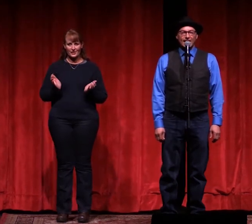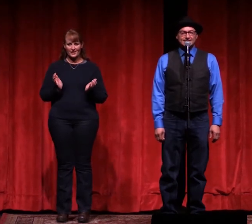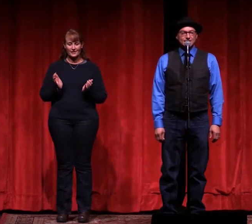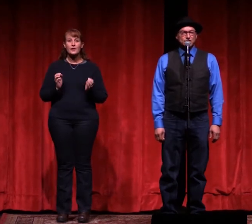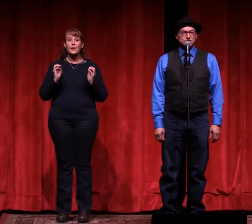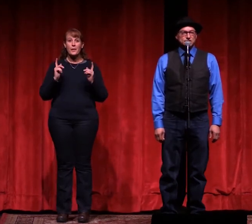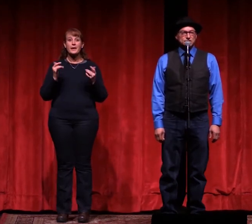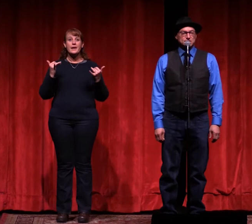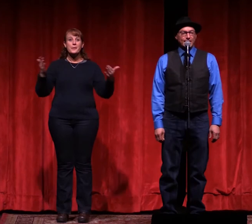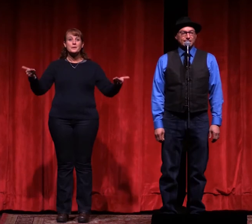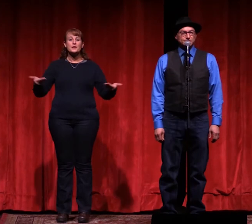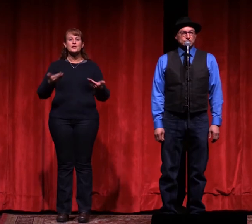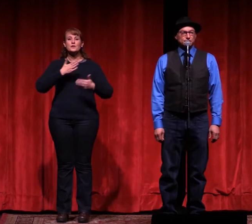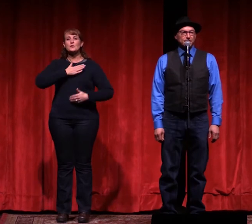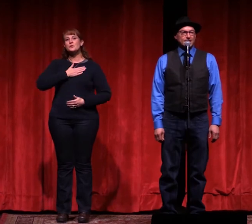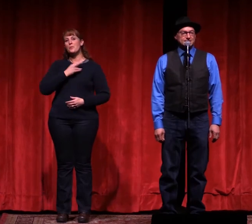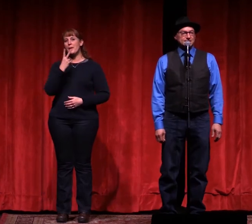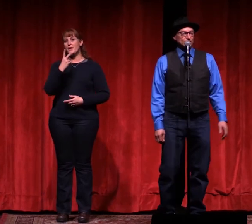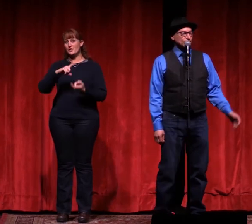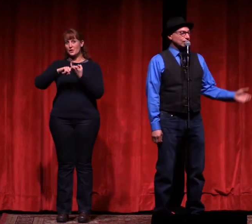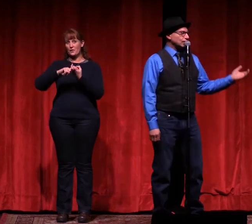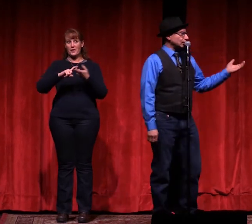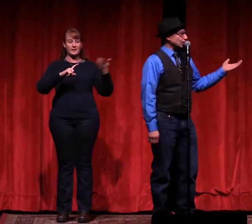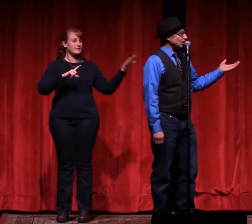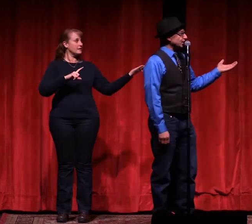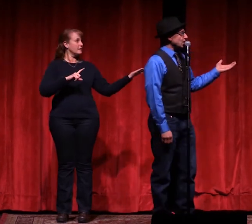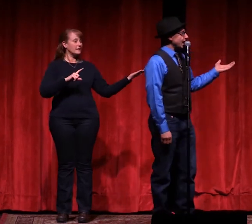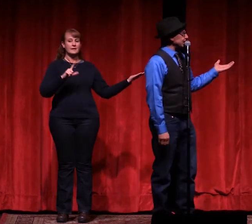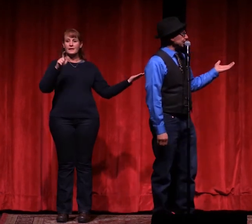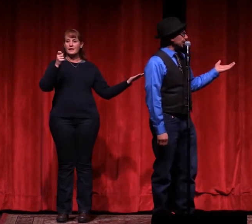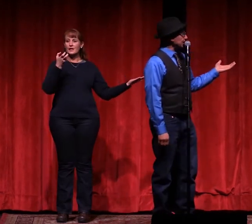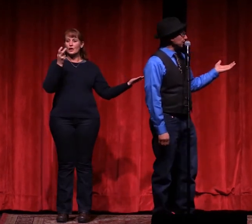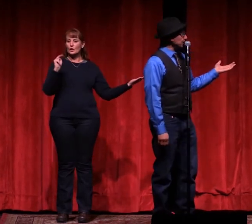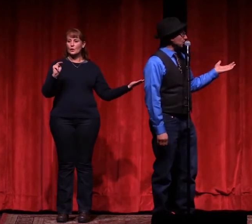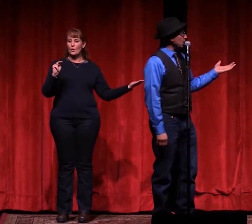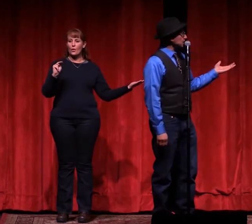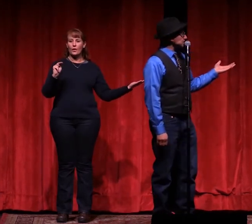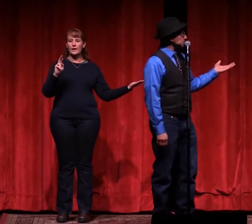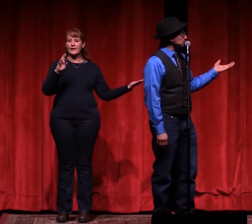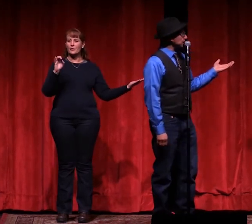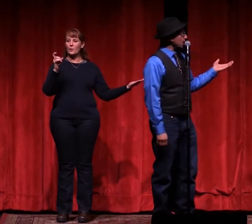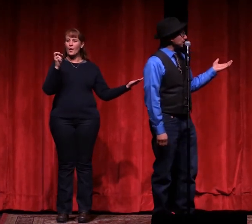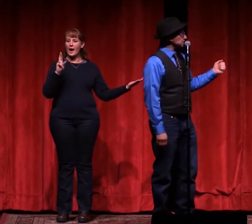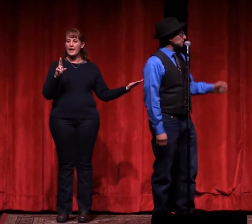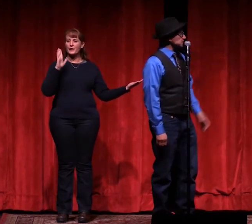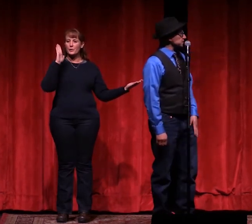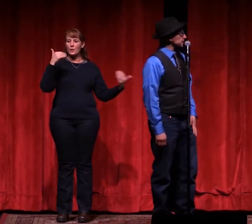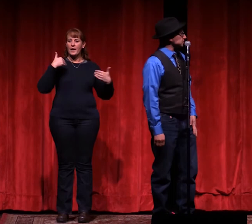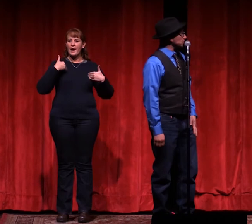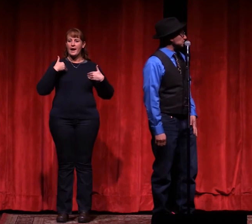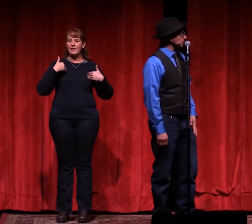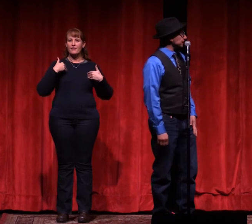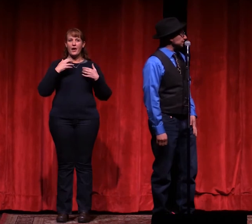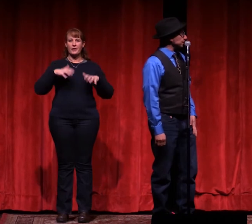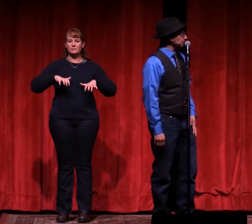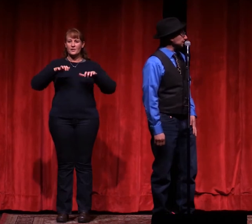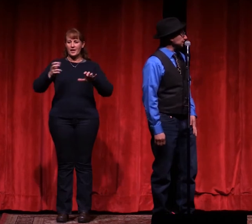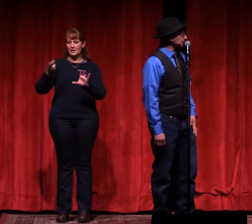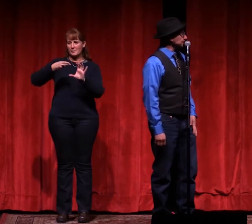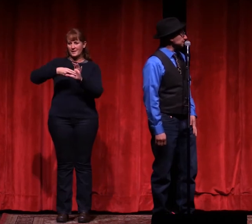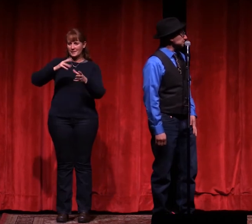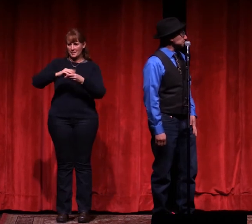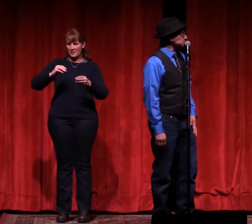I would like to introduce you to my two friends, Lauren and Ryder, who are going to walk us through the audience participation portion of the